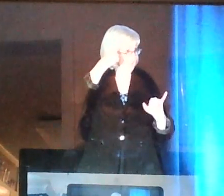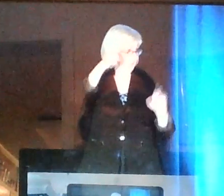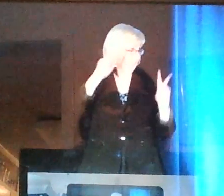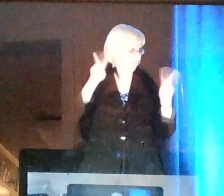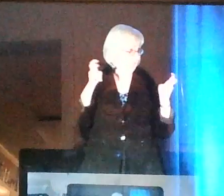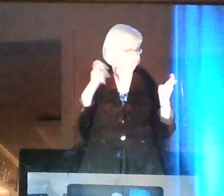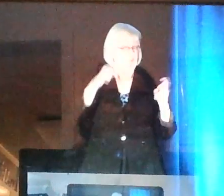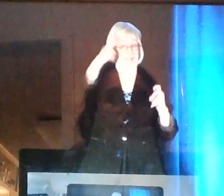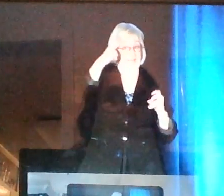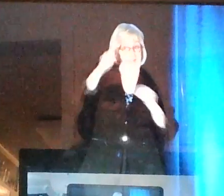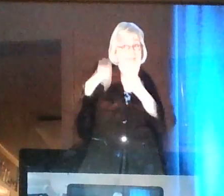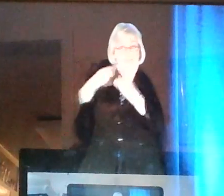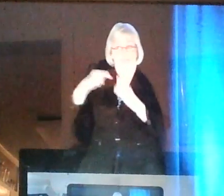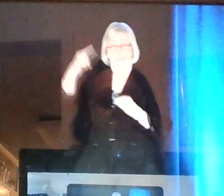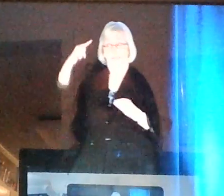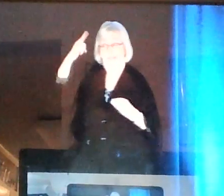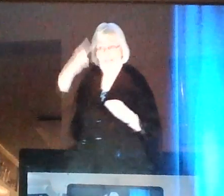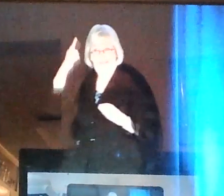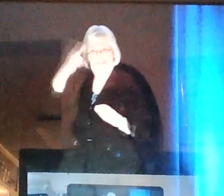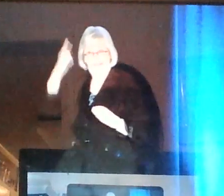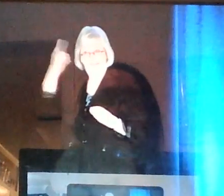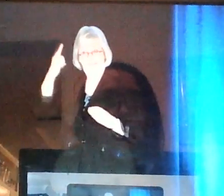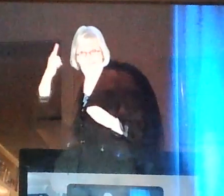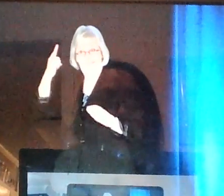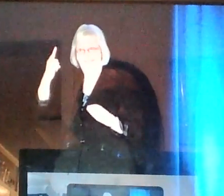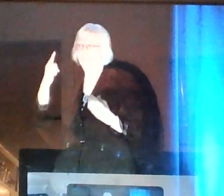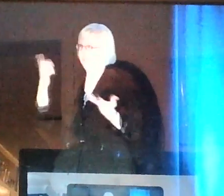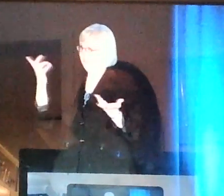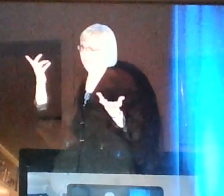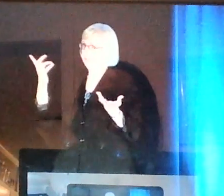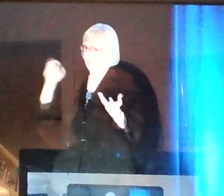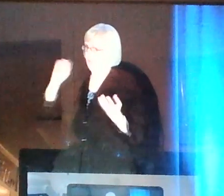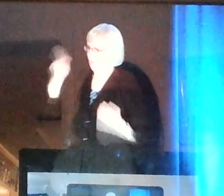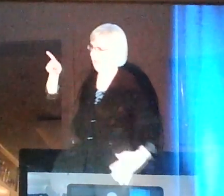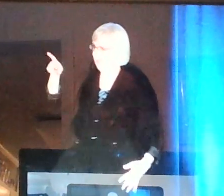Meaning that, unlike meditation, you're thinking about thinking.